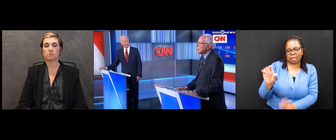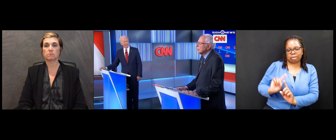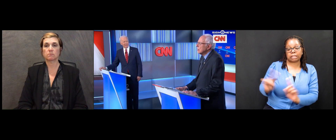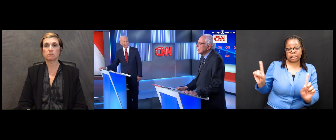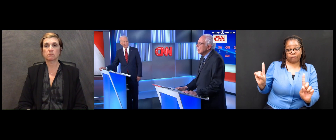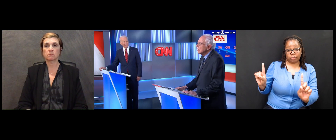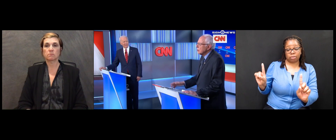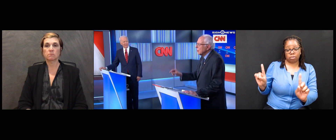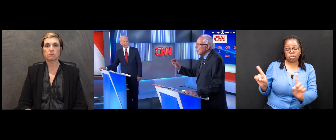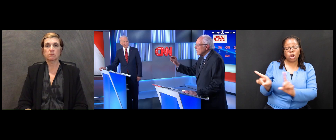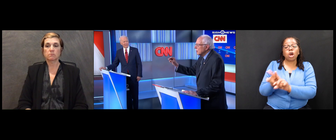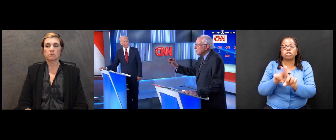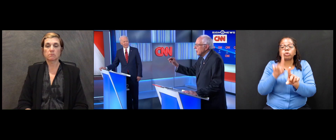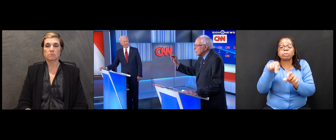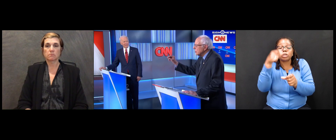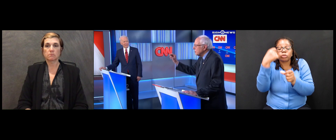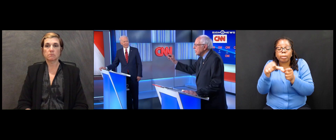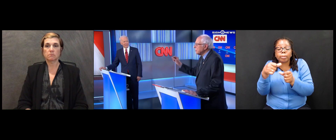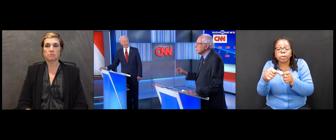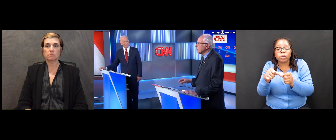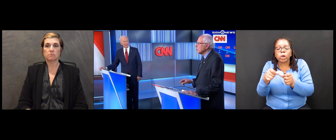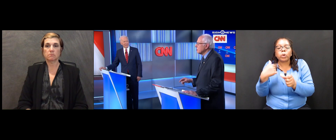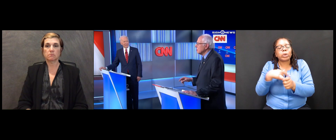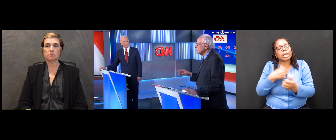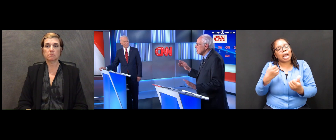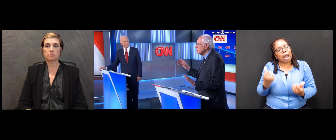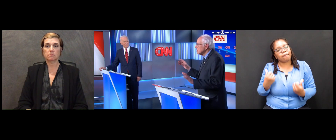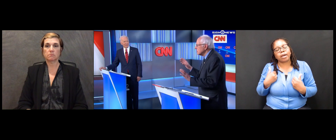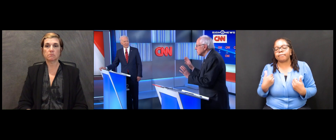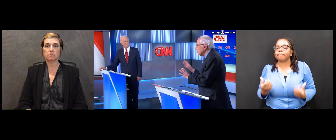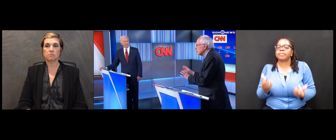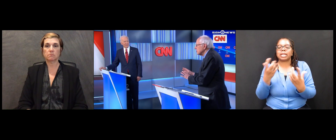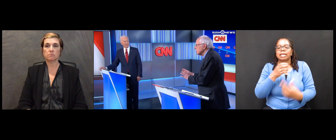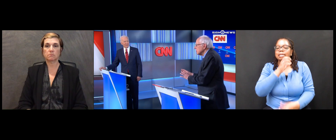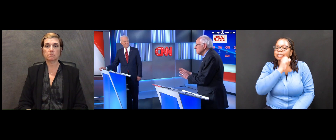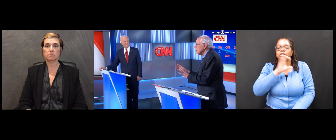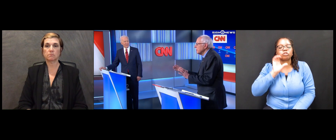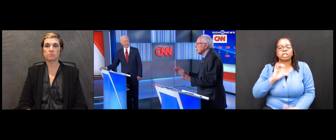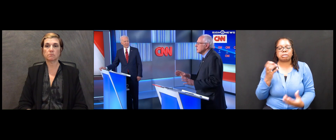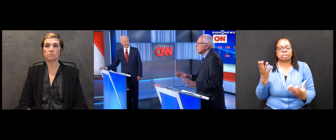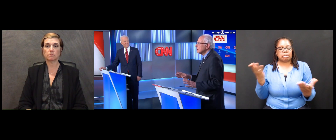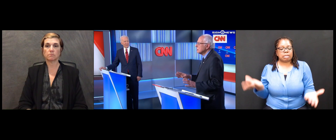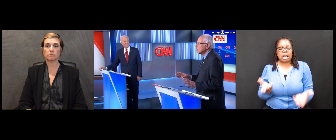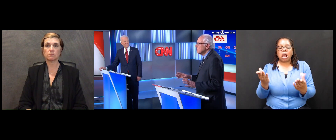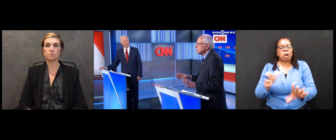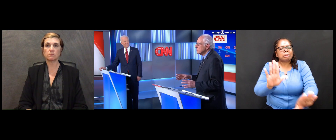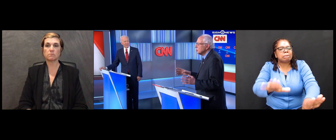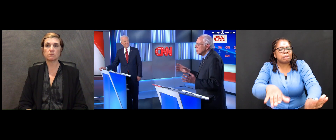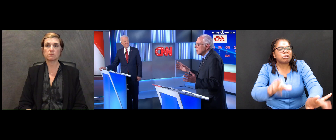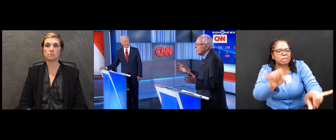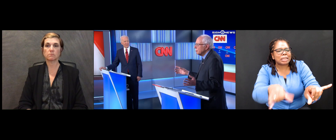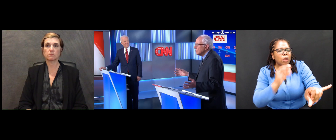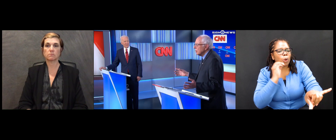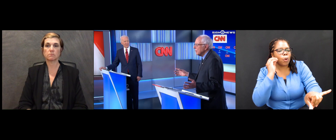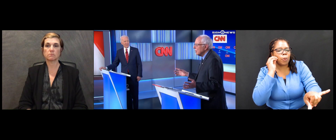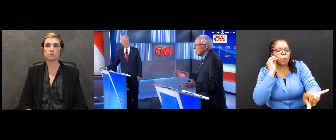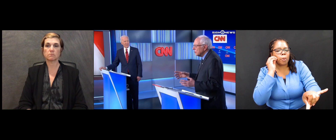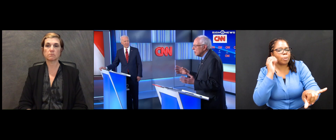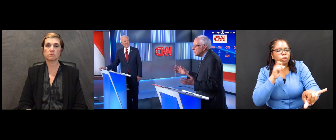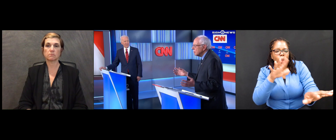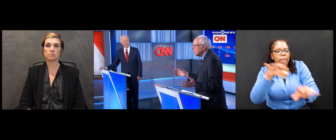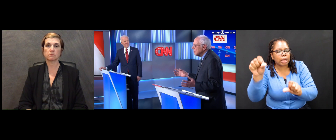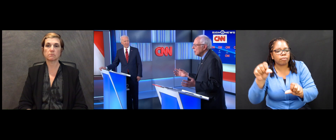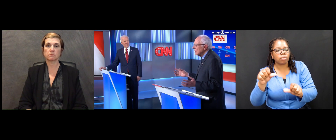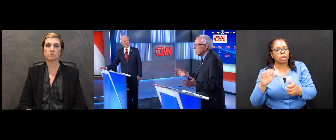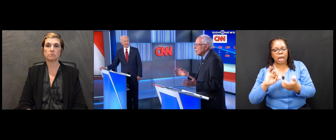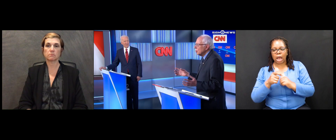here is that we got a lot of elderly people in this country who are told, stay home, don't leave your house. Who's going to get food to them? How do we